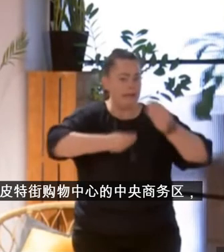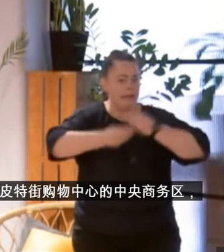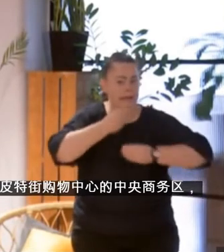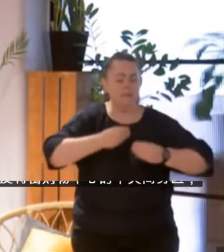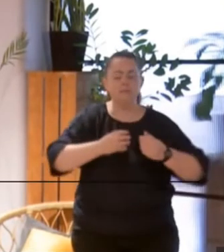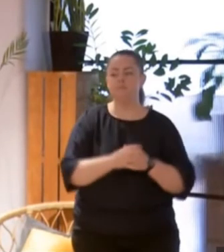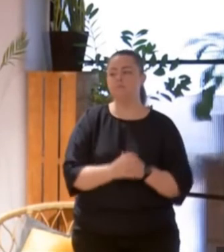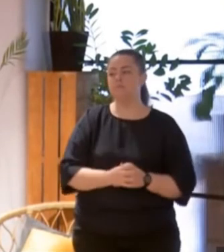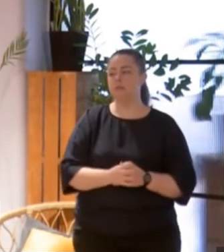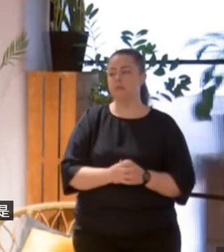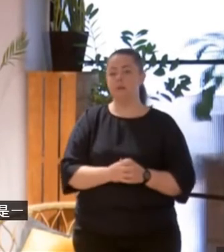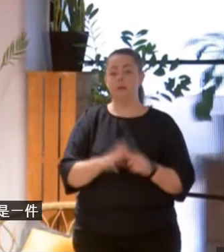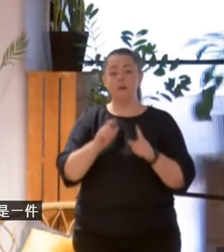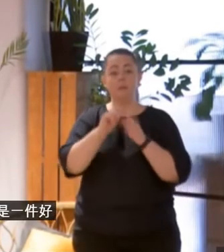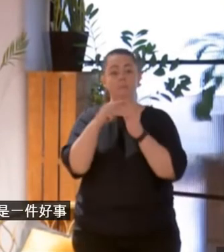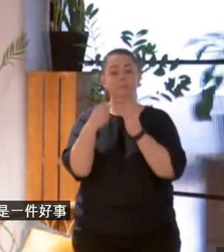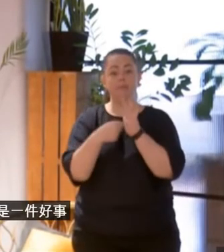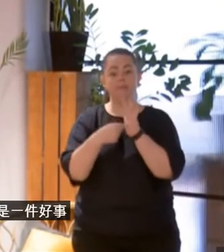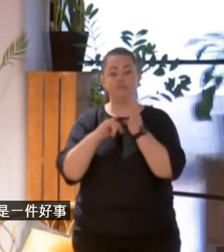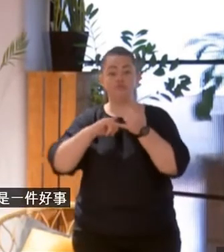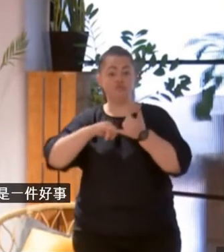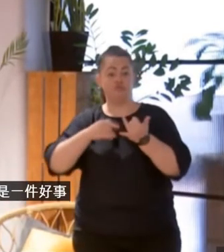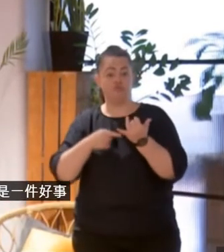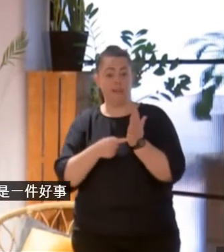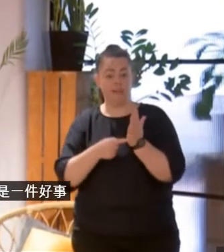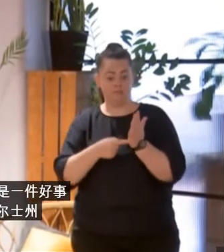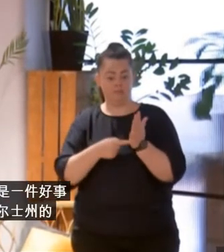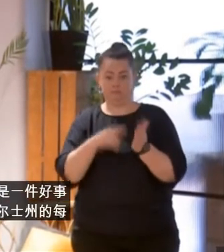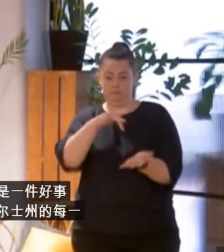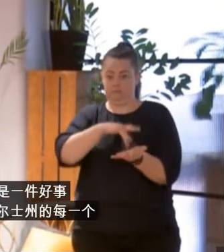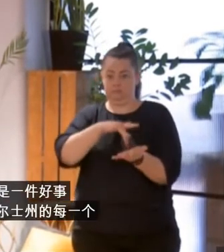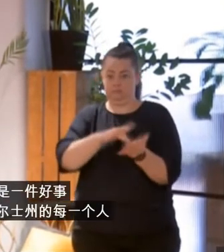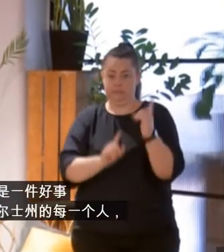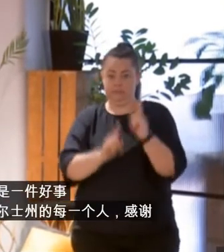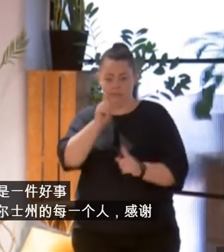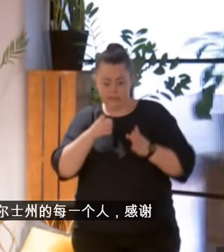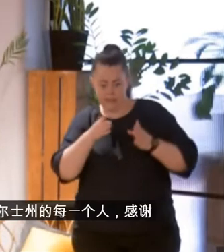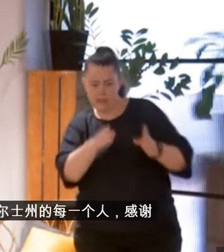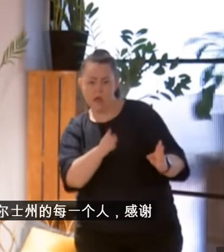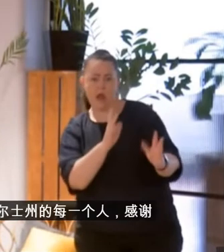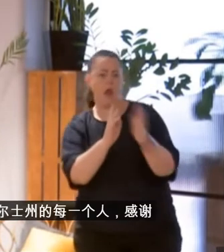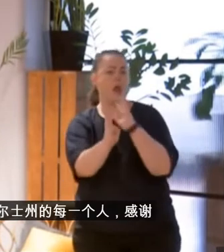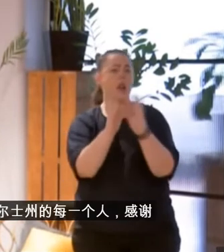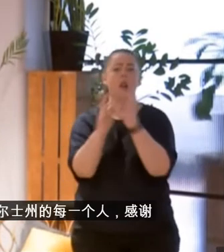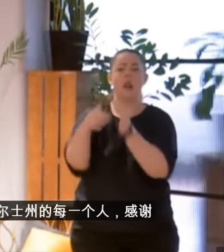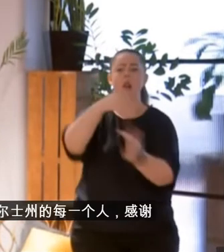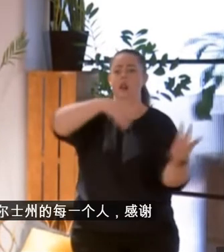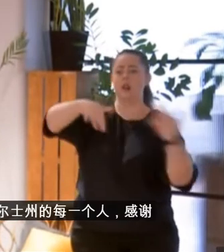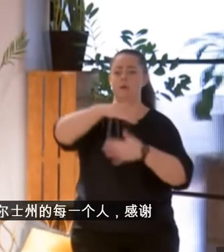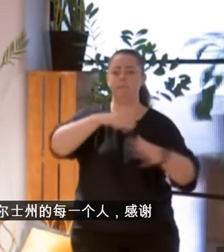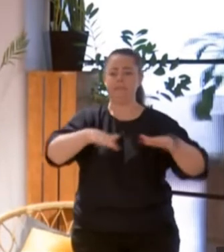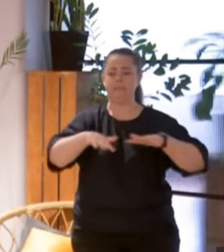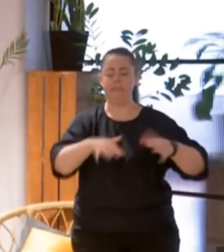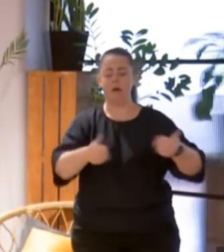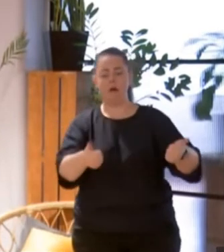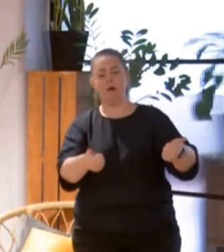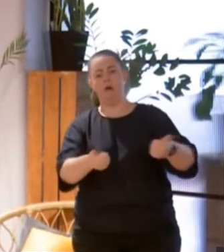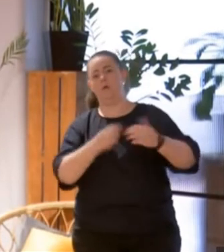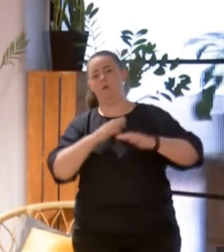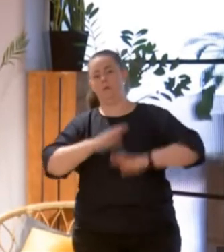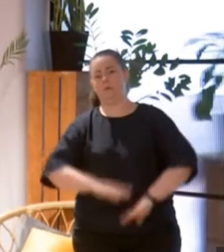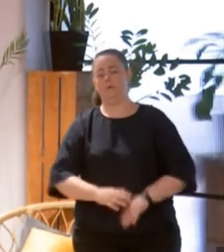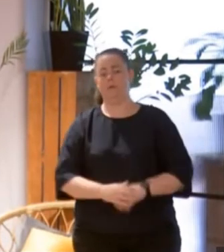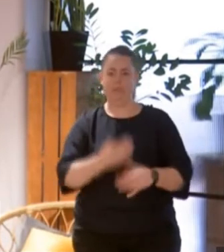bustling, and that is a great thing for our state. And I want to thank every person right across New South Wales for the